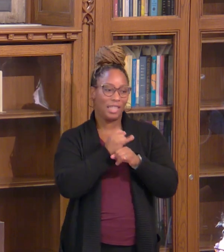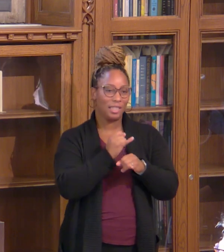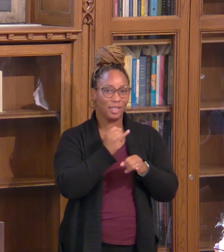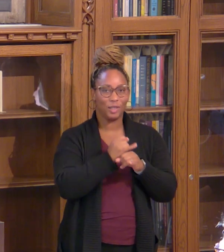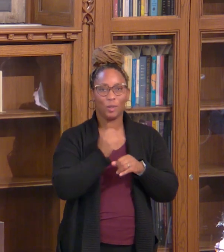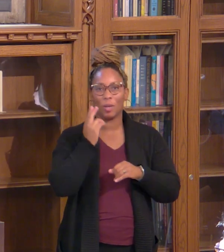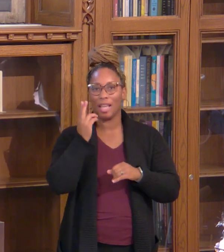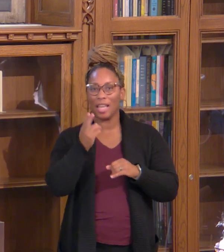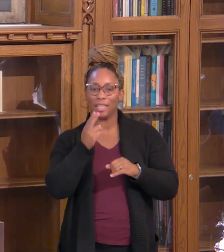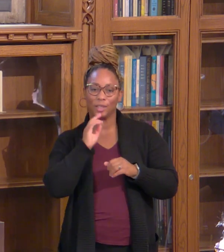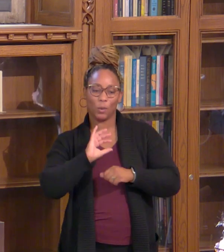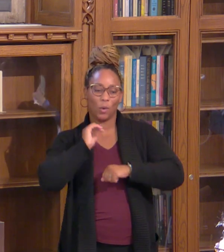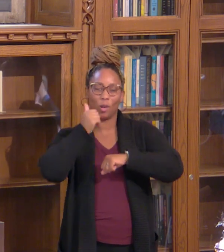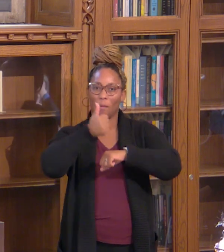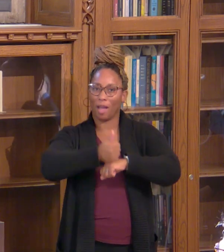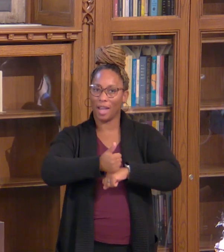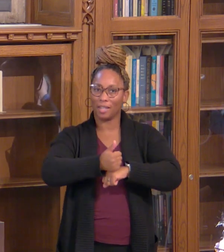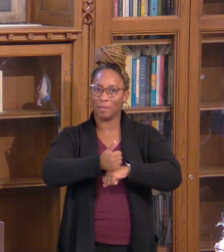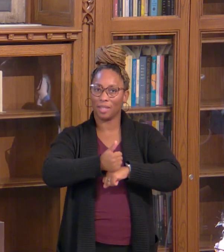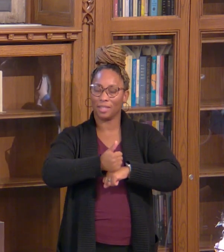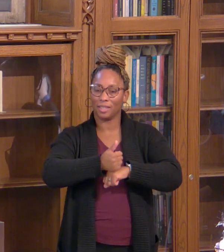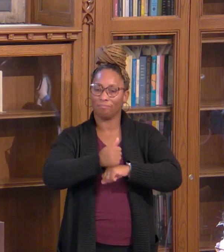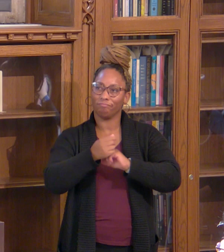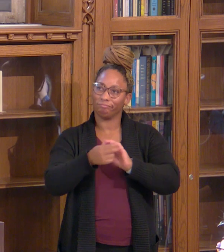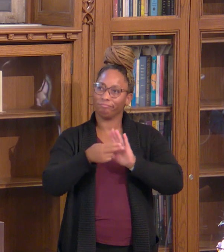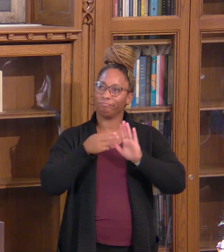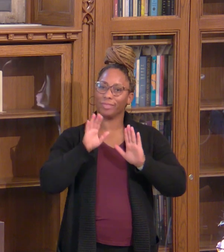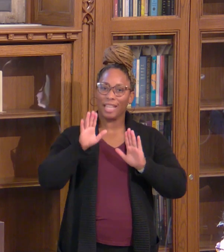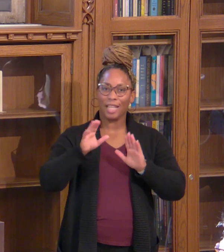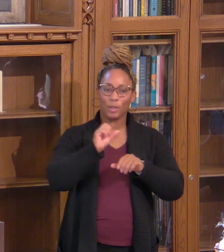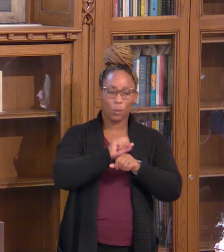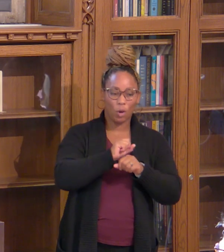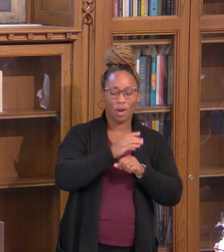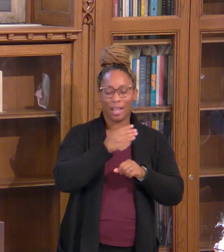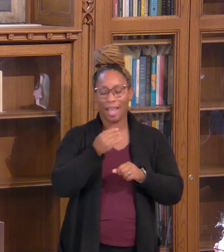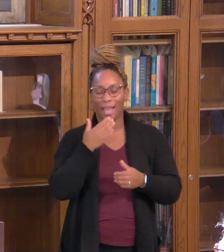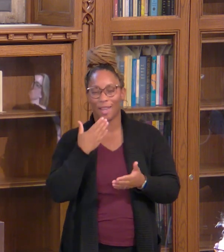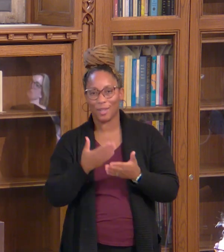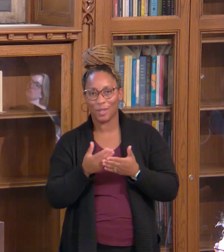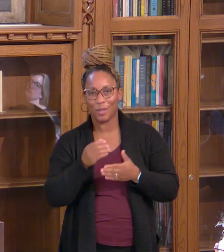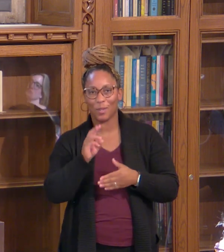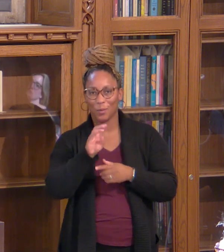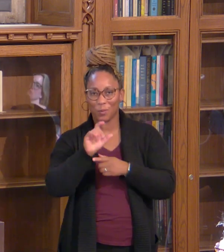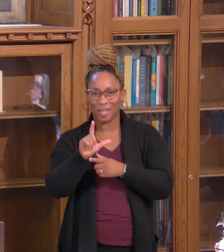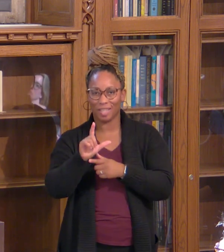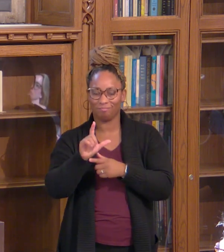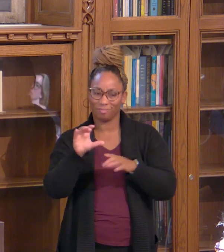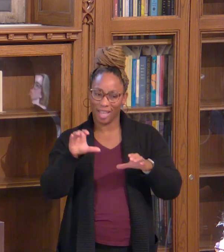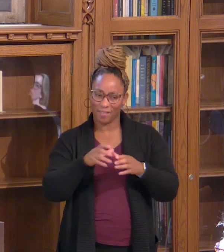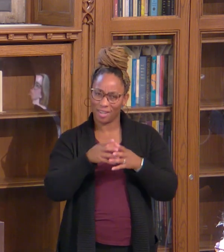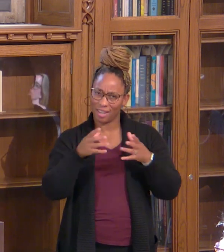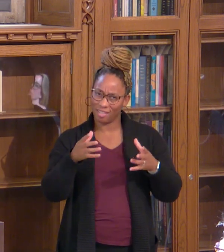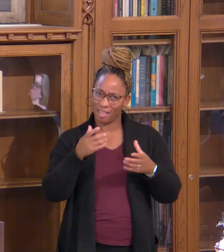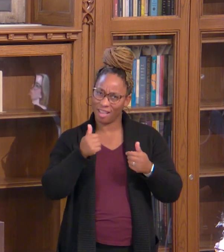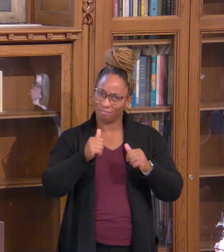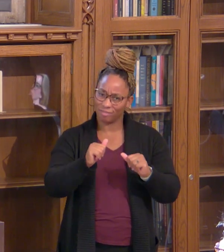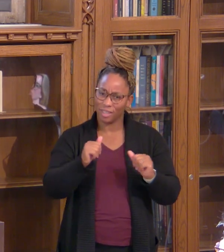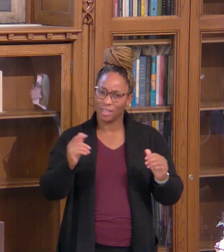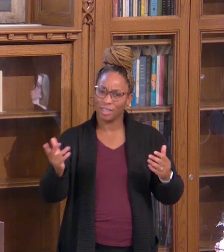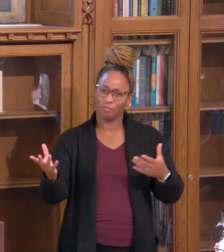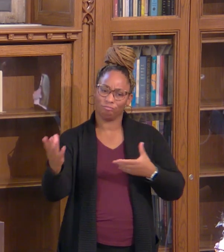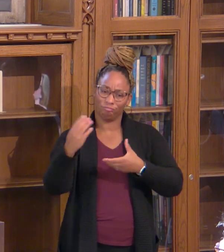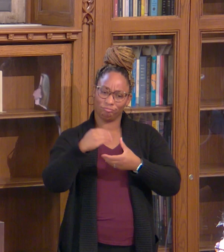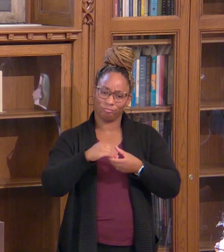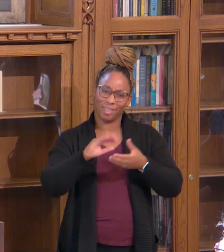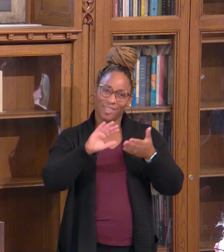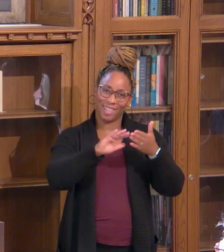historical monuments that are tributes to his work and Goodwill have done much to bring town and